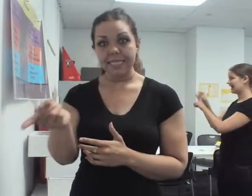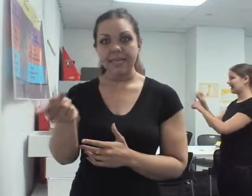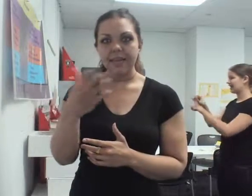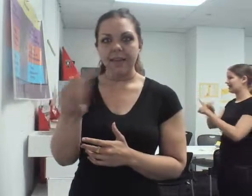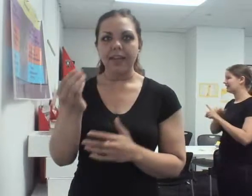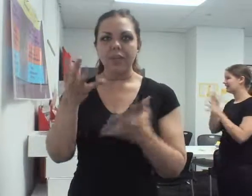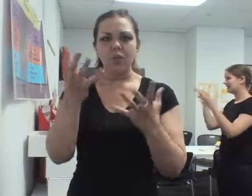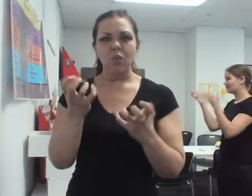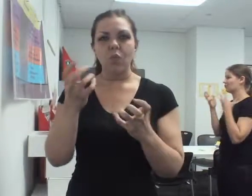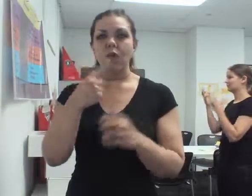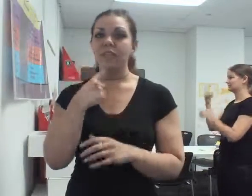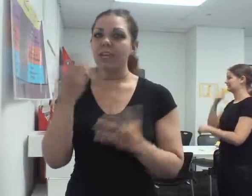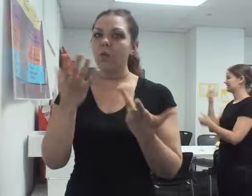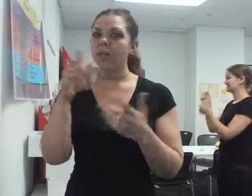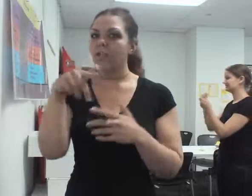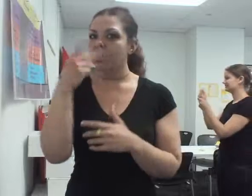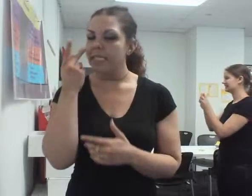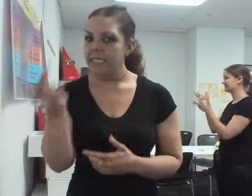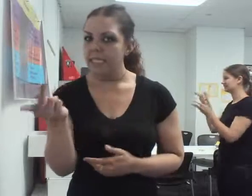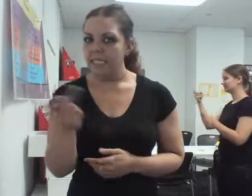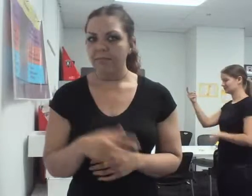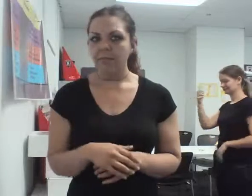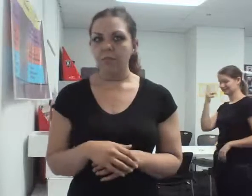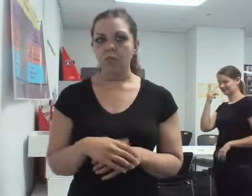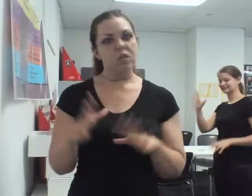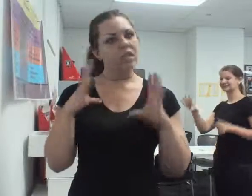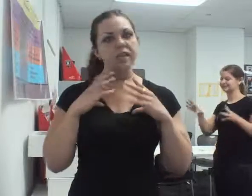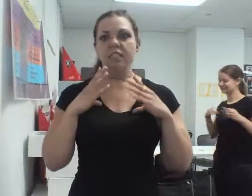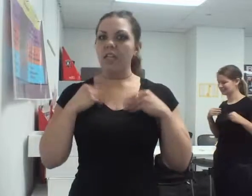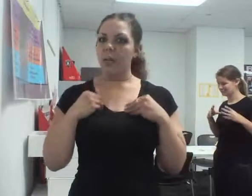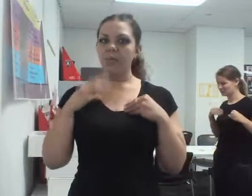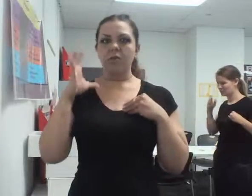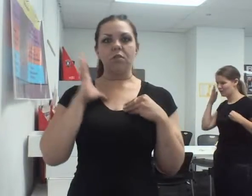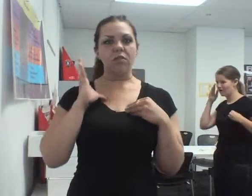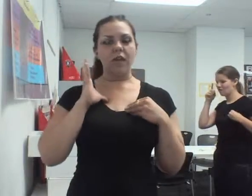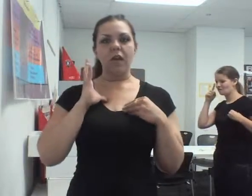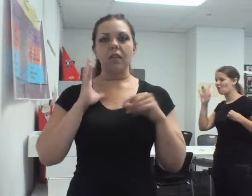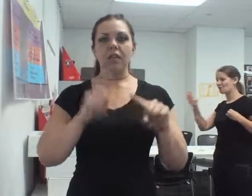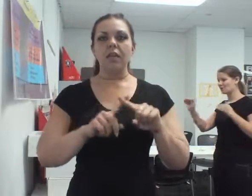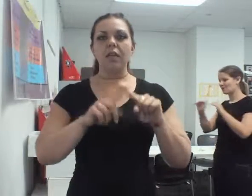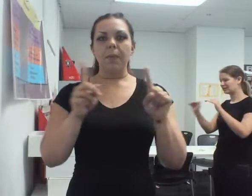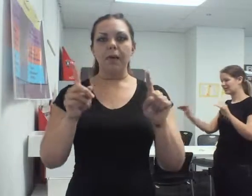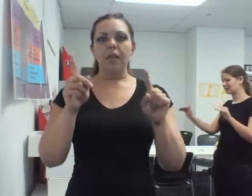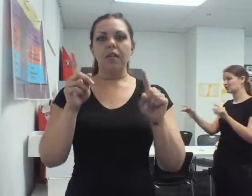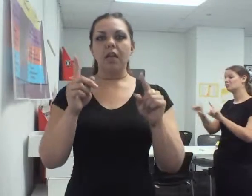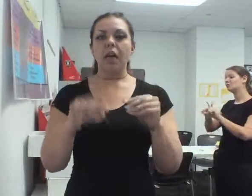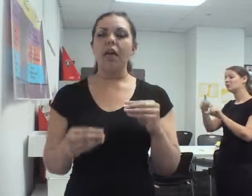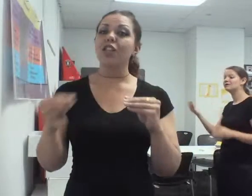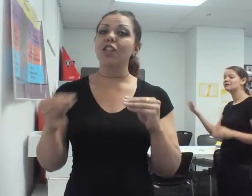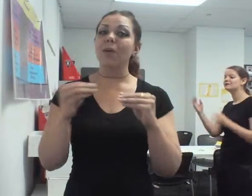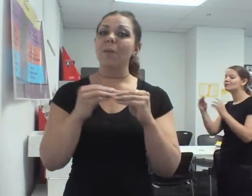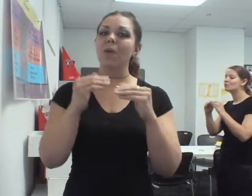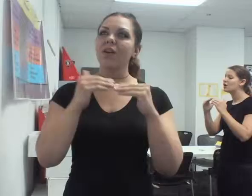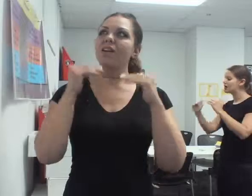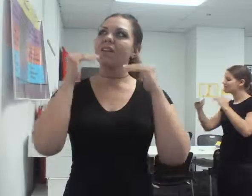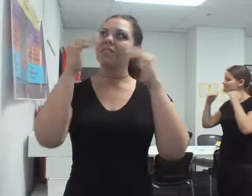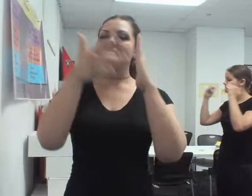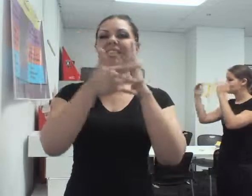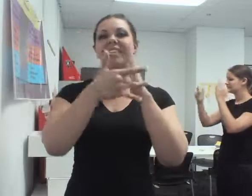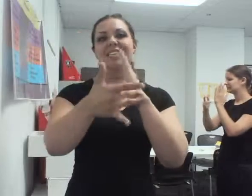which is perfectly acceptable. But one of the more advanced techniques that you need to learn as you progress